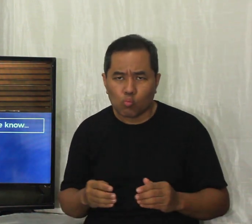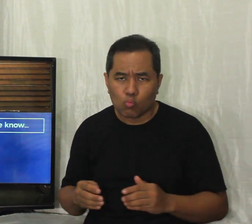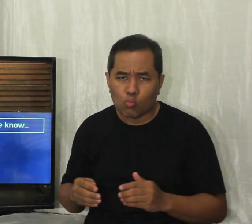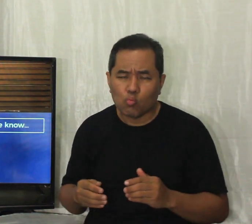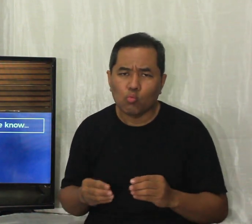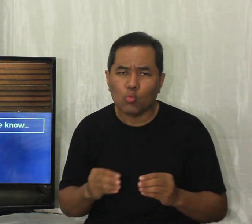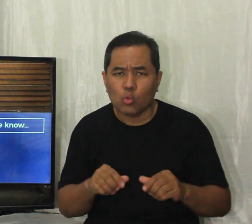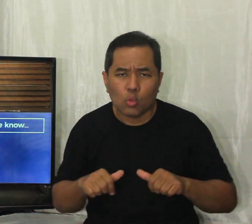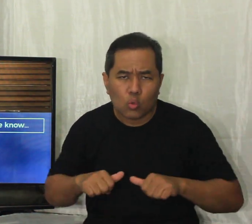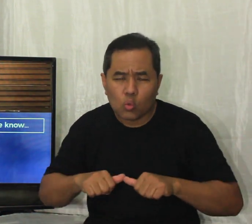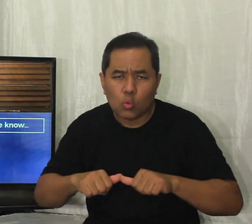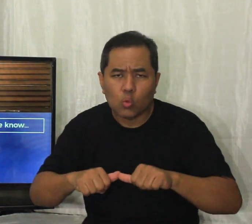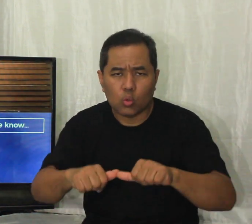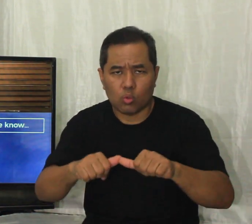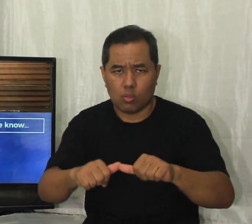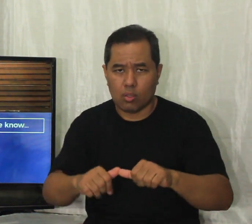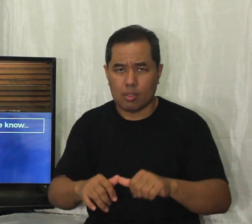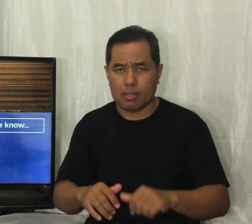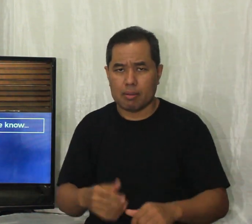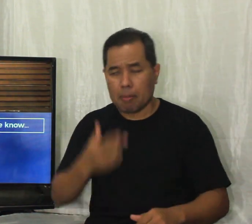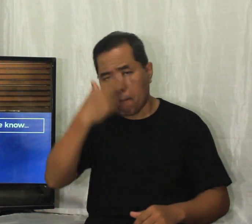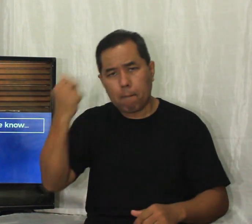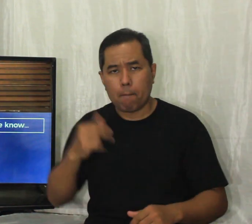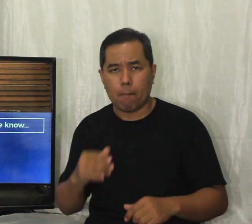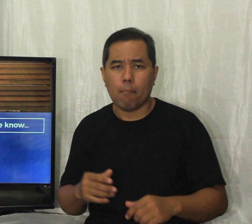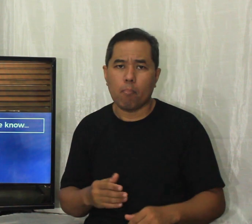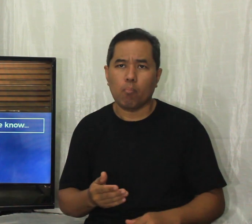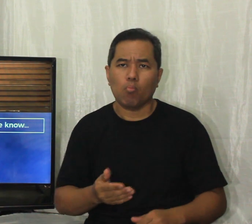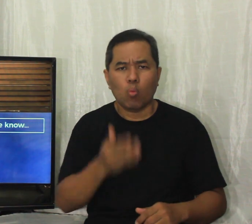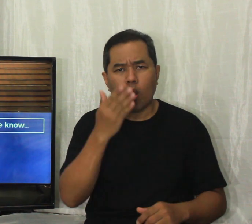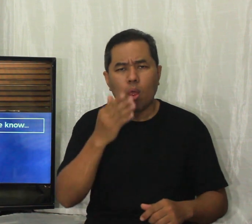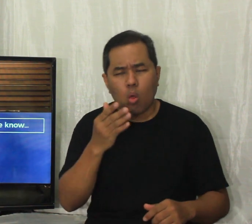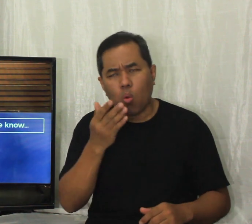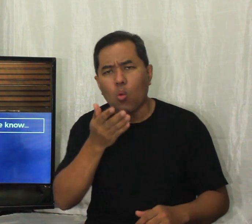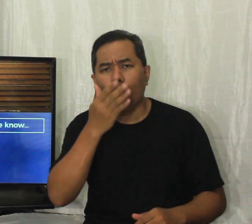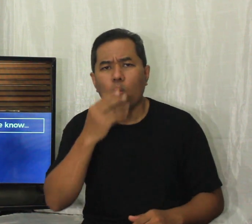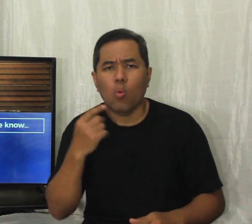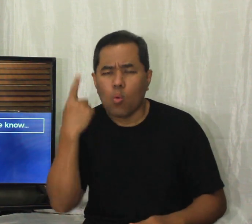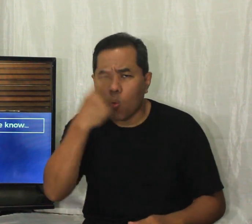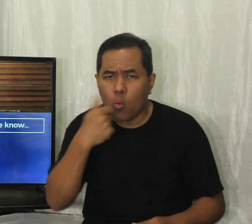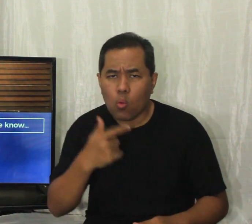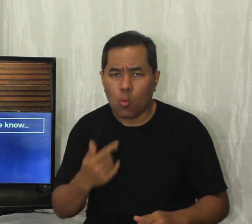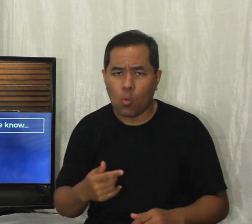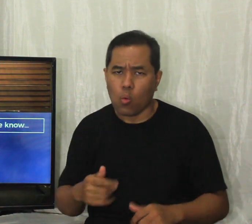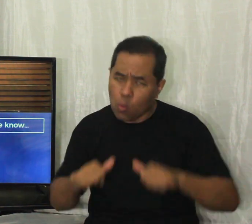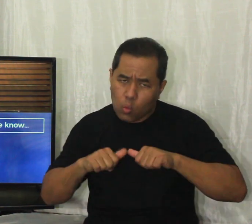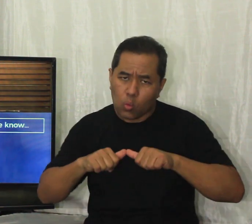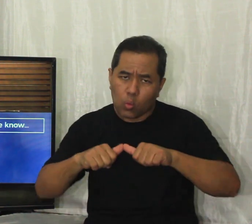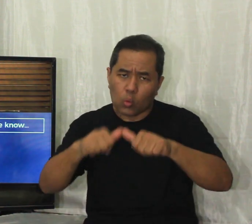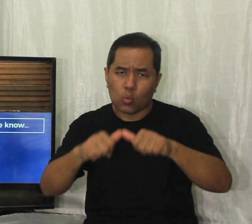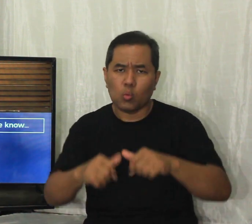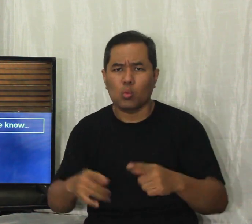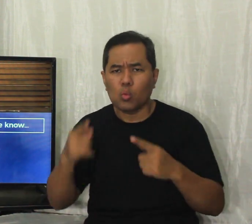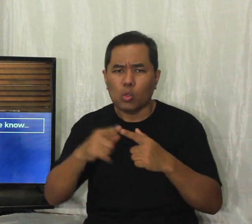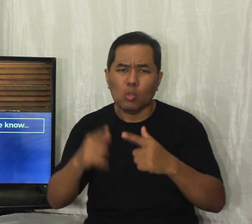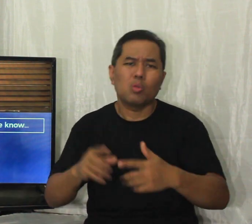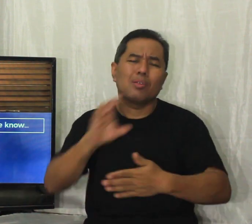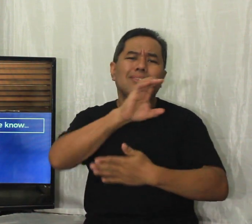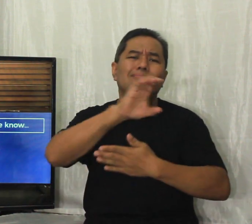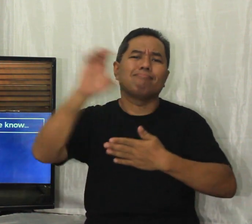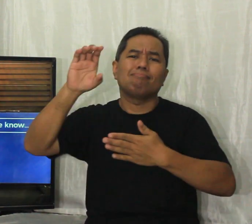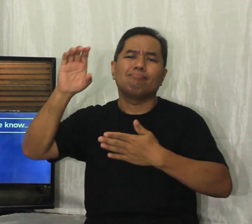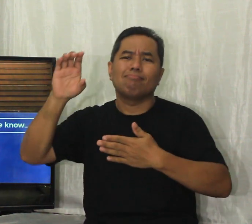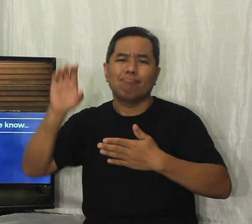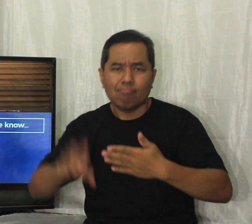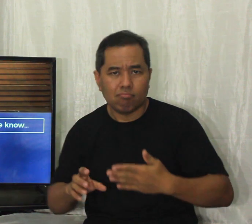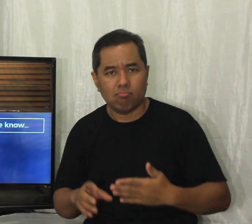end will be saved. There are going to be challenges. It's not a walk in the park. It's not a bed of roses. When we follow Jesus,